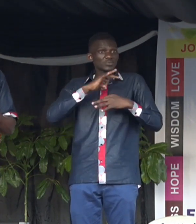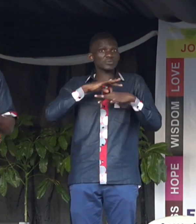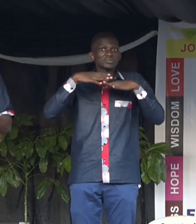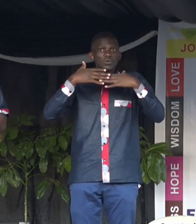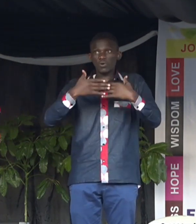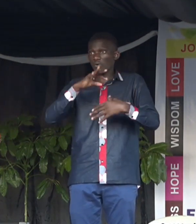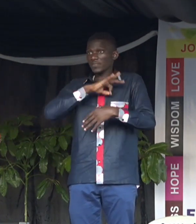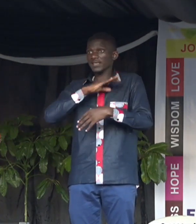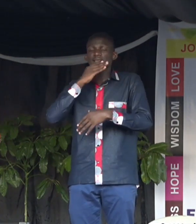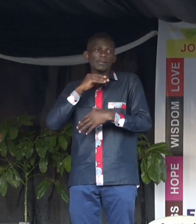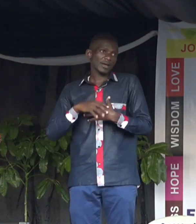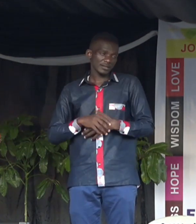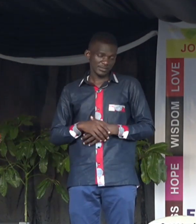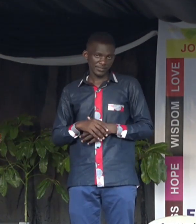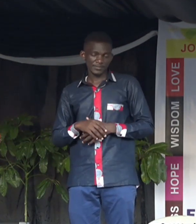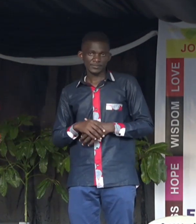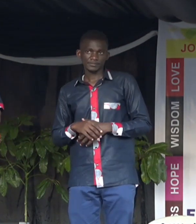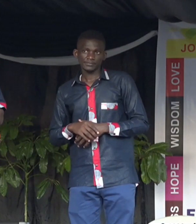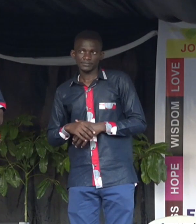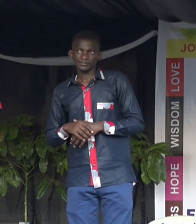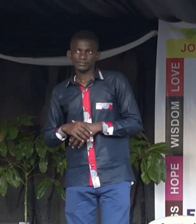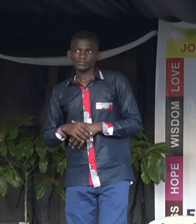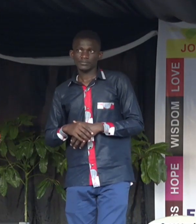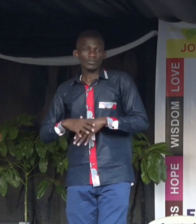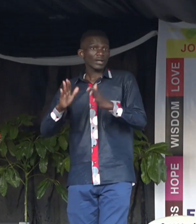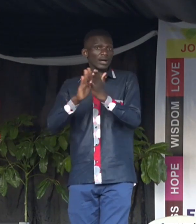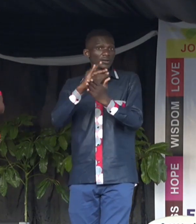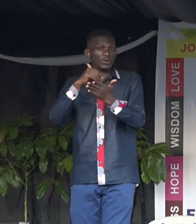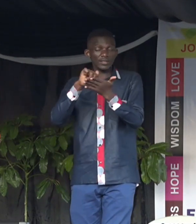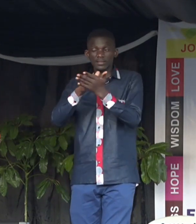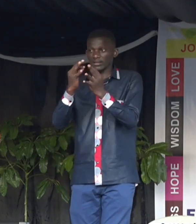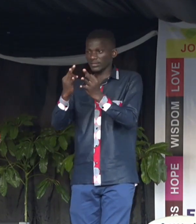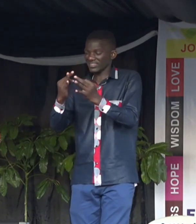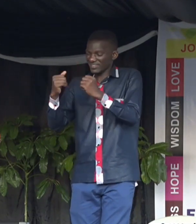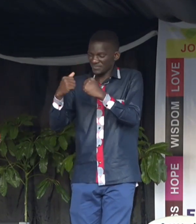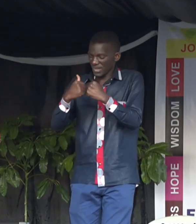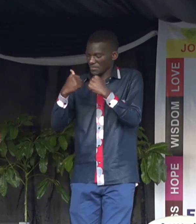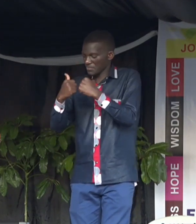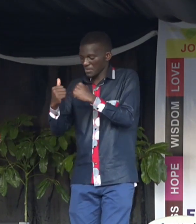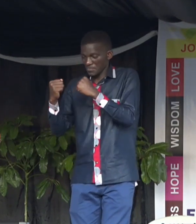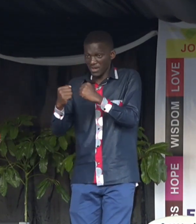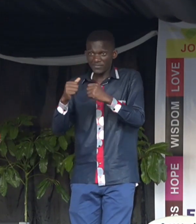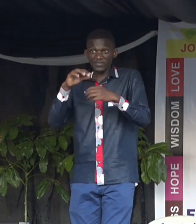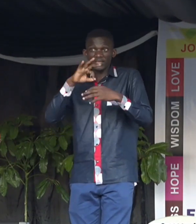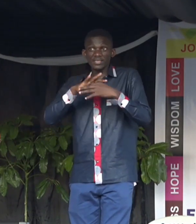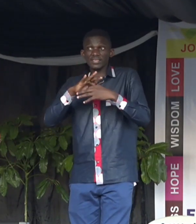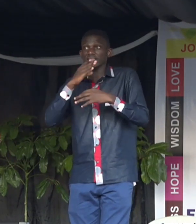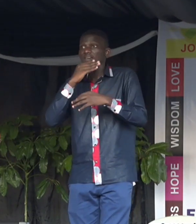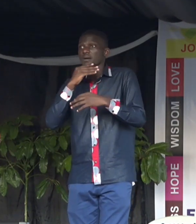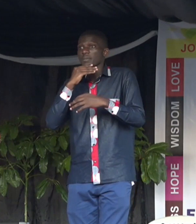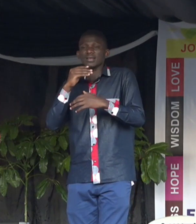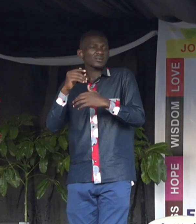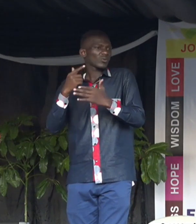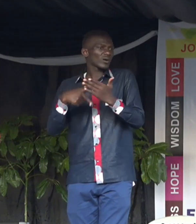But there is something that fights against our inner man. And what is that thing that fights our inner man? Era cheche chirwanagana no muntu wa